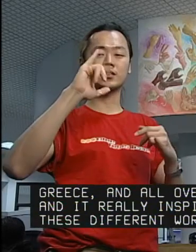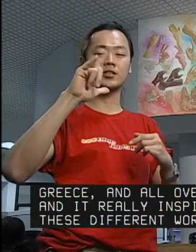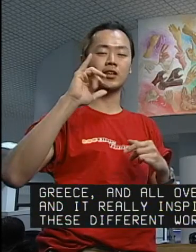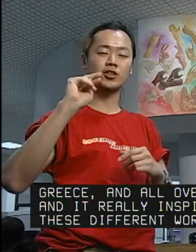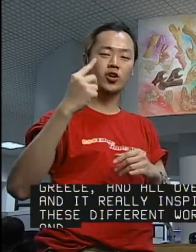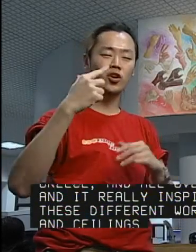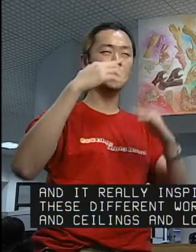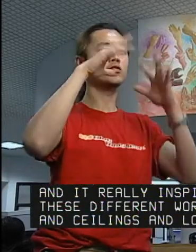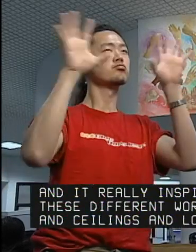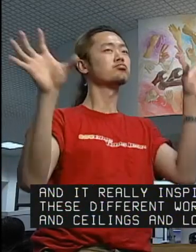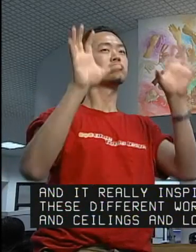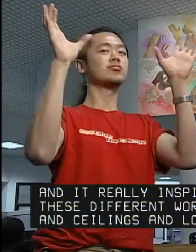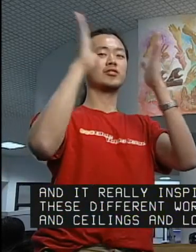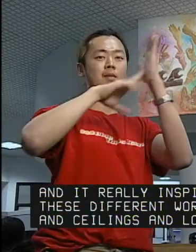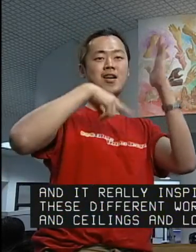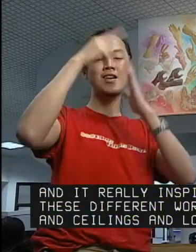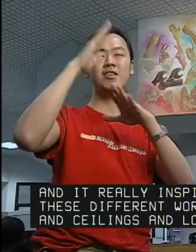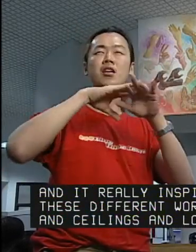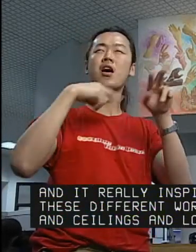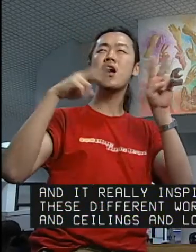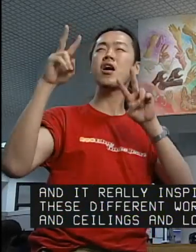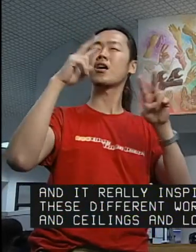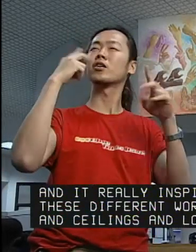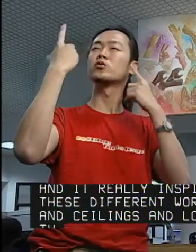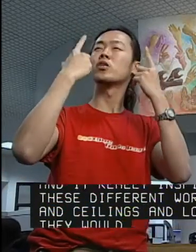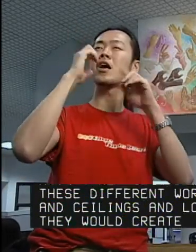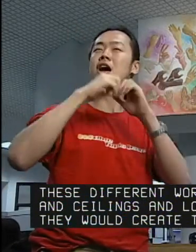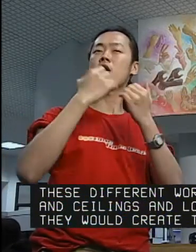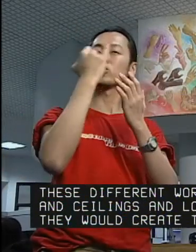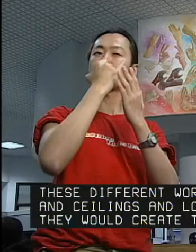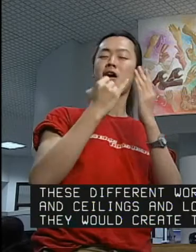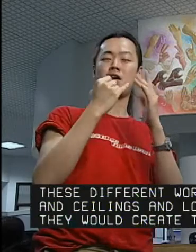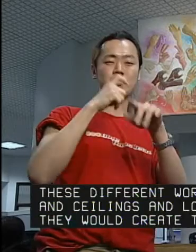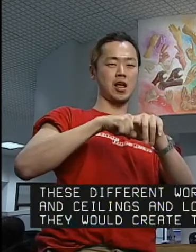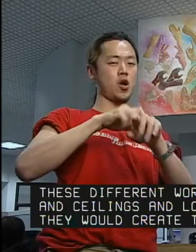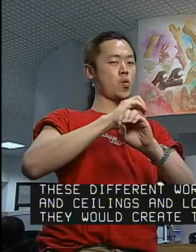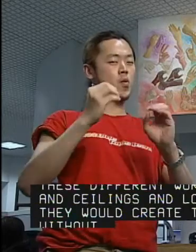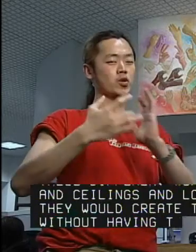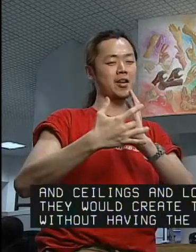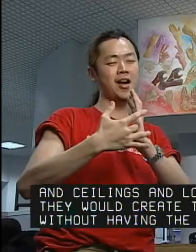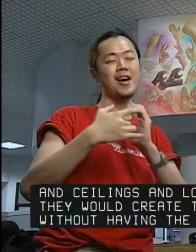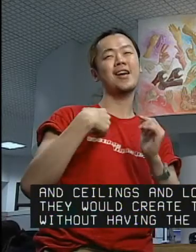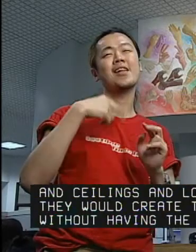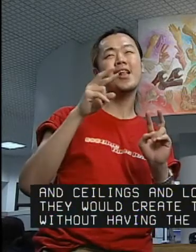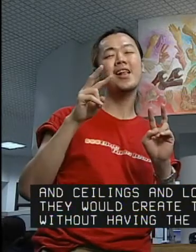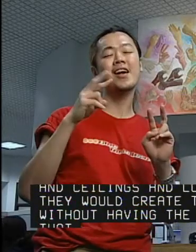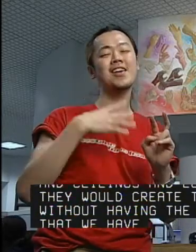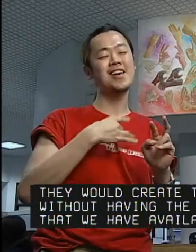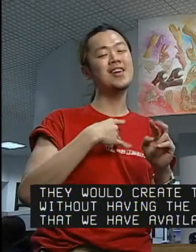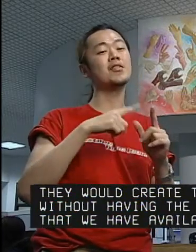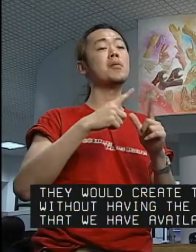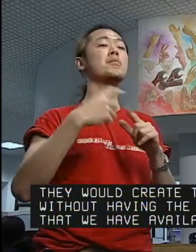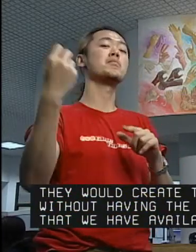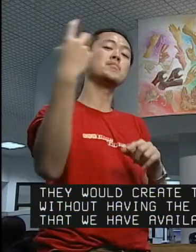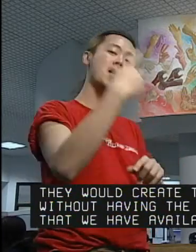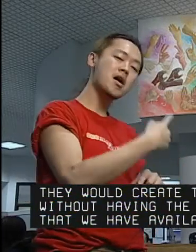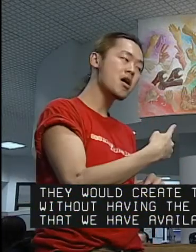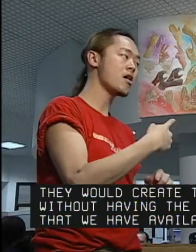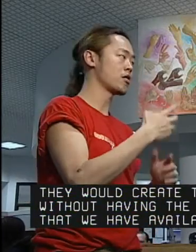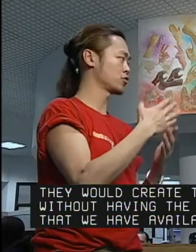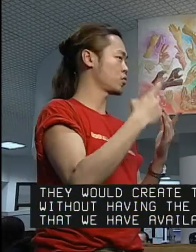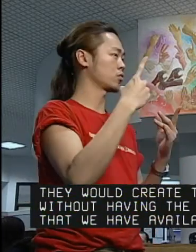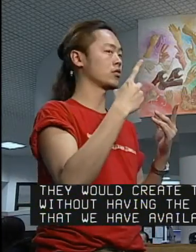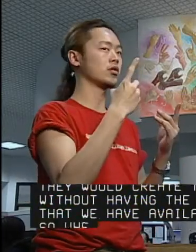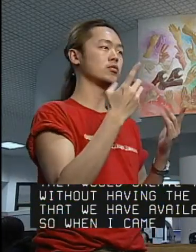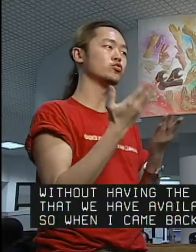on walls and ceilings and looking at how they would create these things without having the technology that we have available